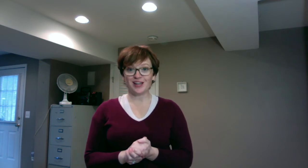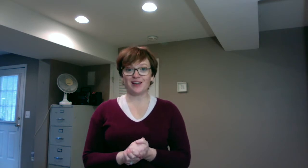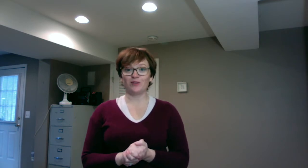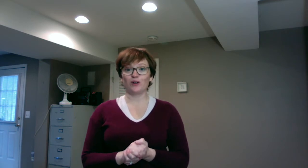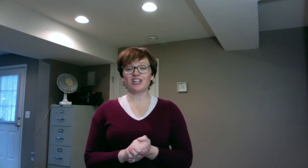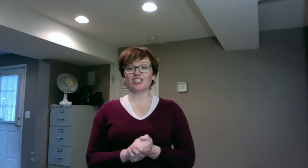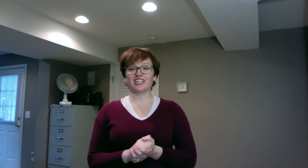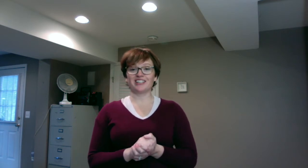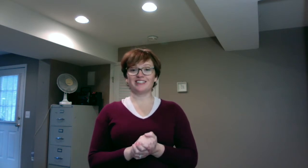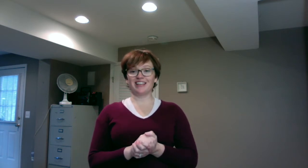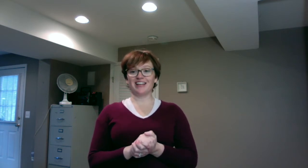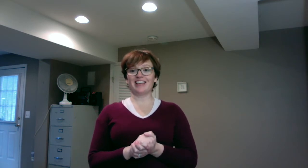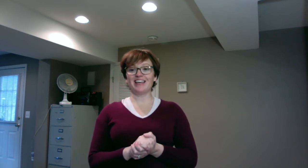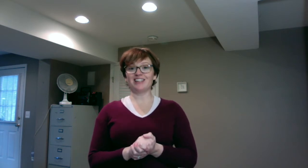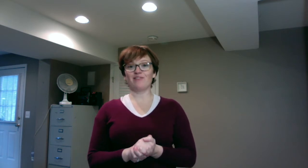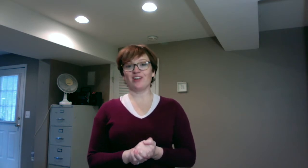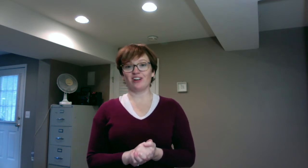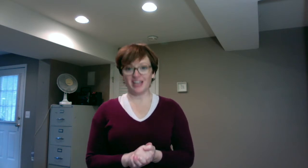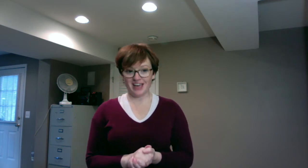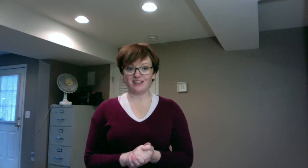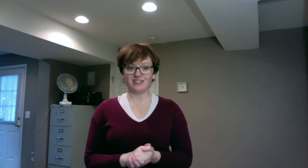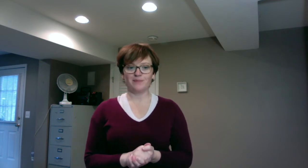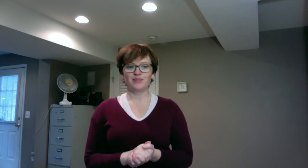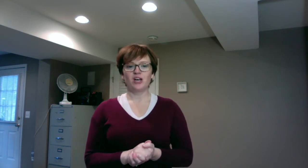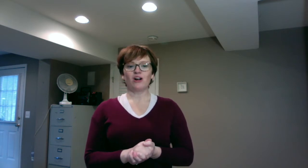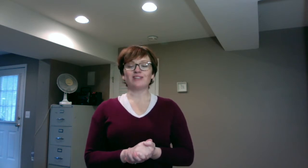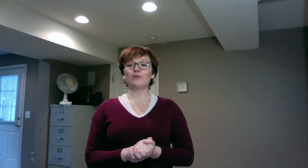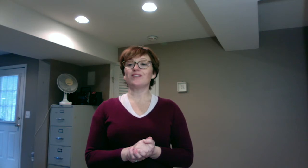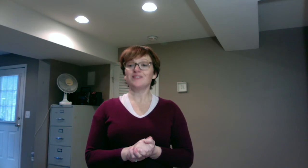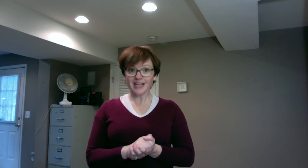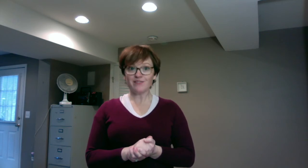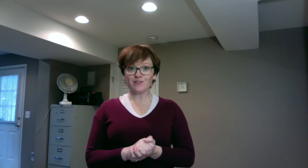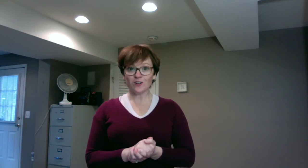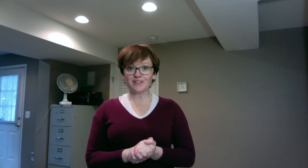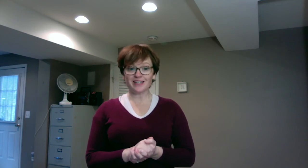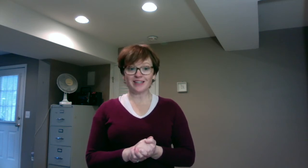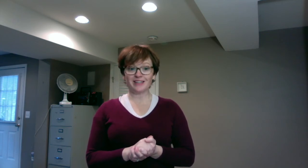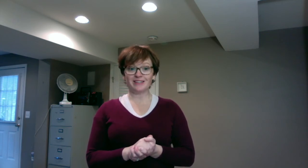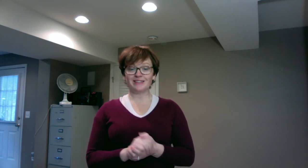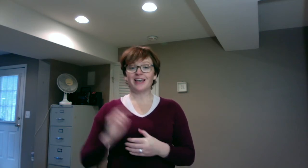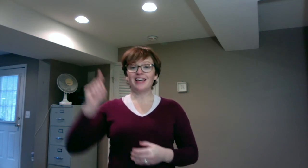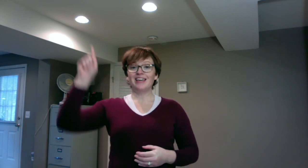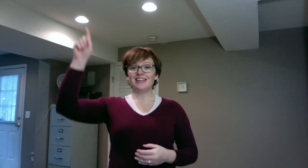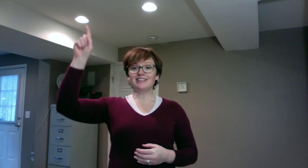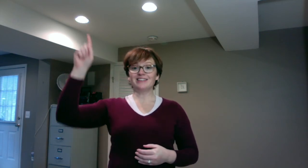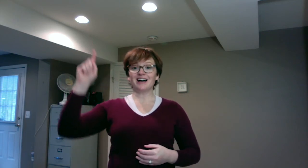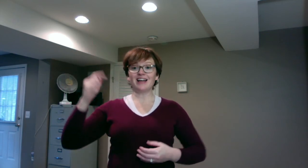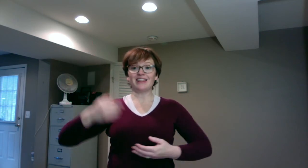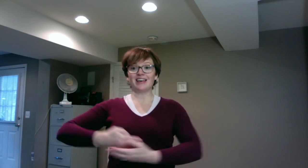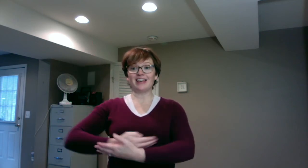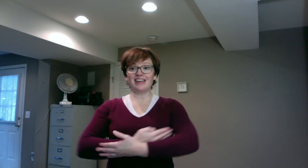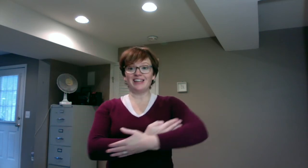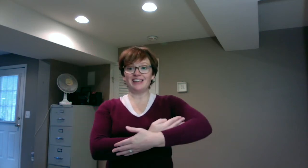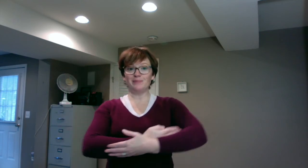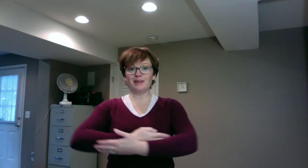and we're actually going to sing it again at the very end. All right, so the second verse is, he's got the itty